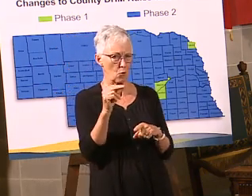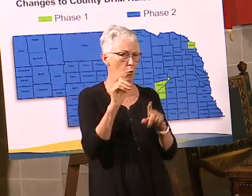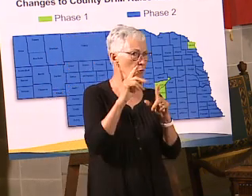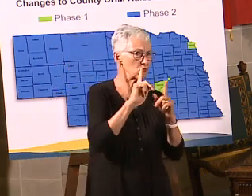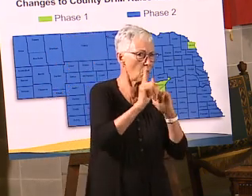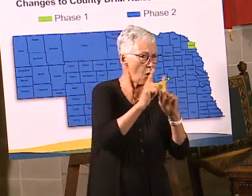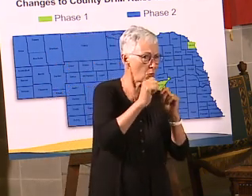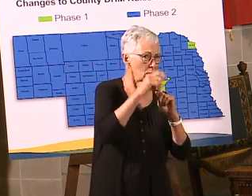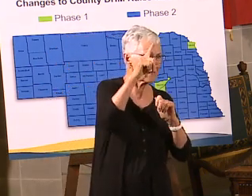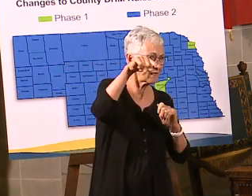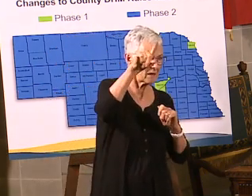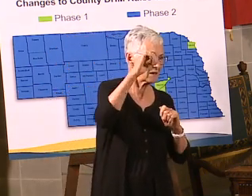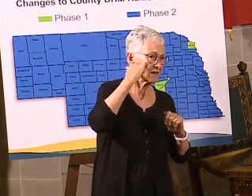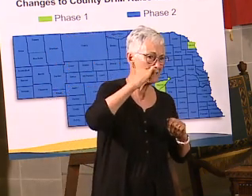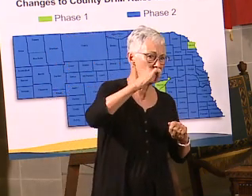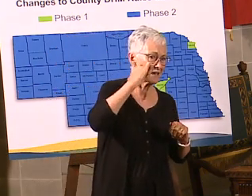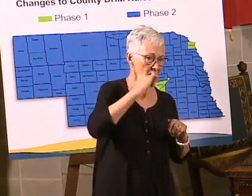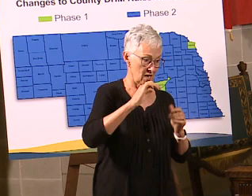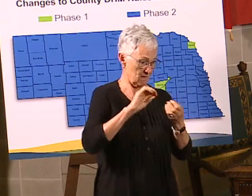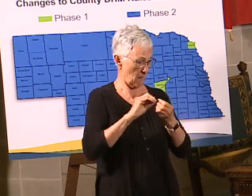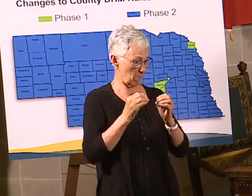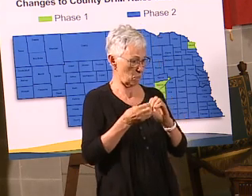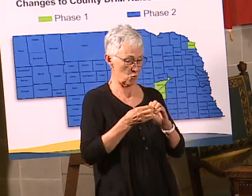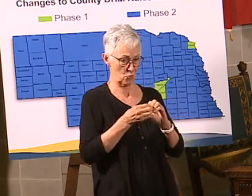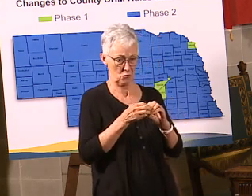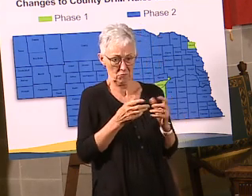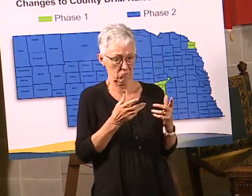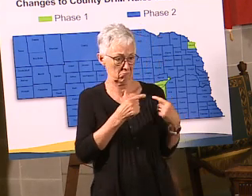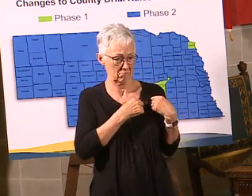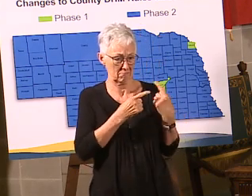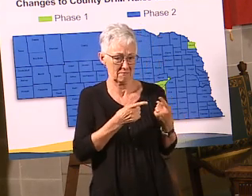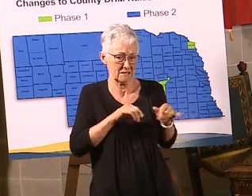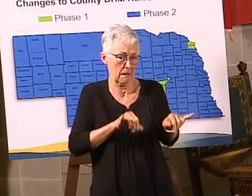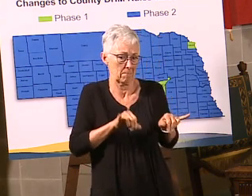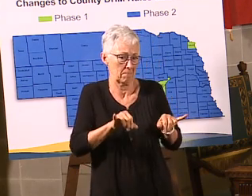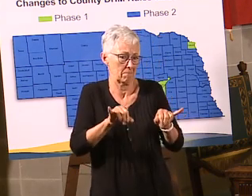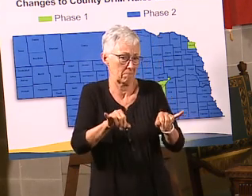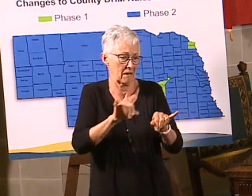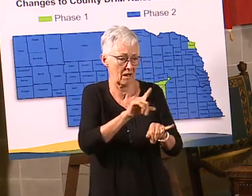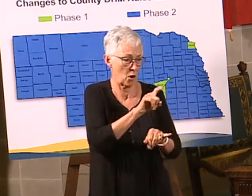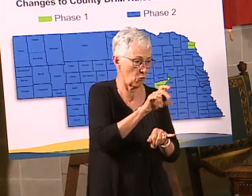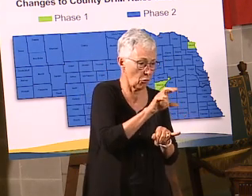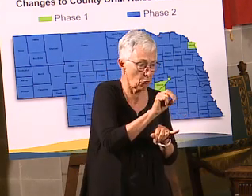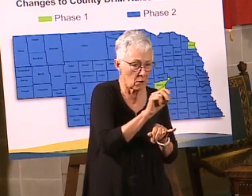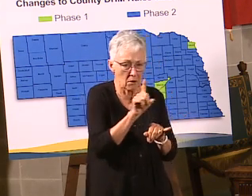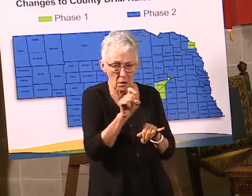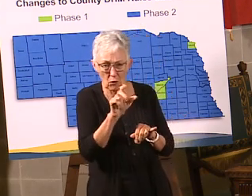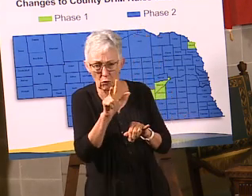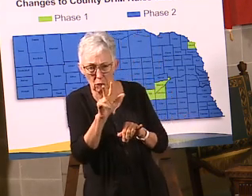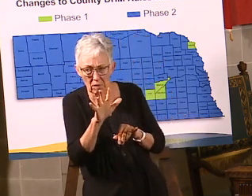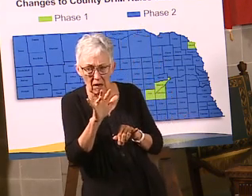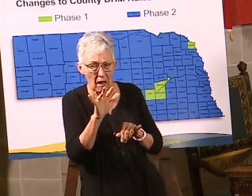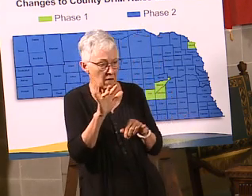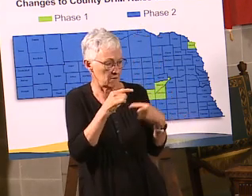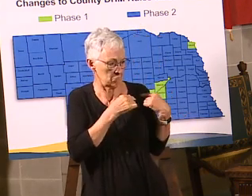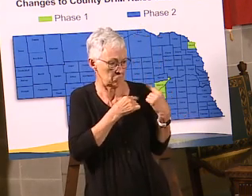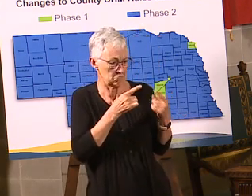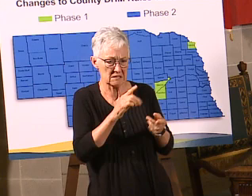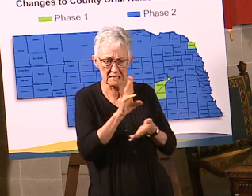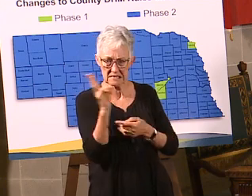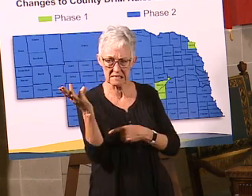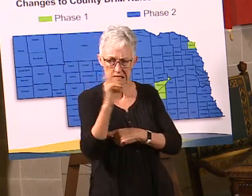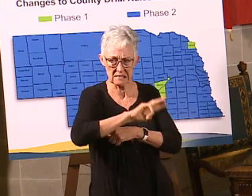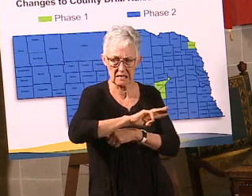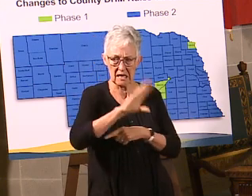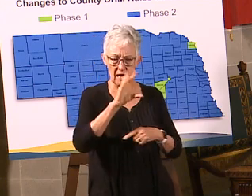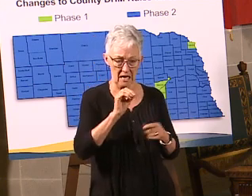for coronavirus has stayed at about 135 for the last 5 or 6 days. And the number of patients on ventilators has been